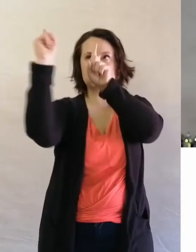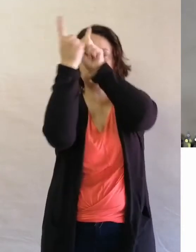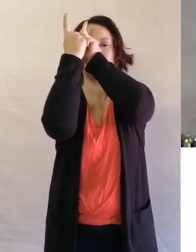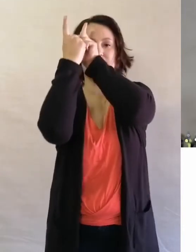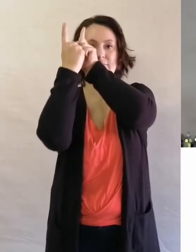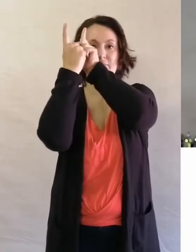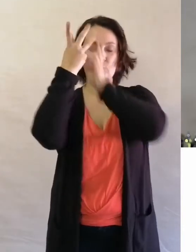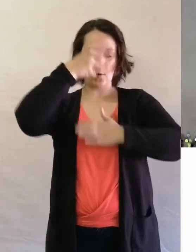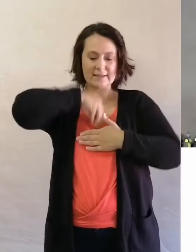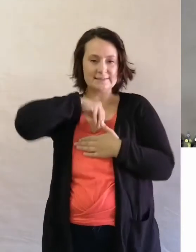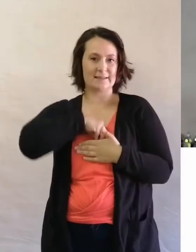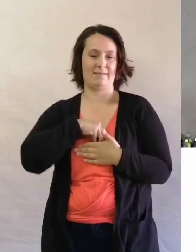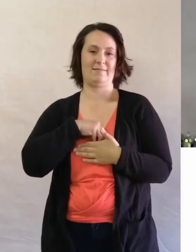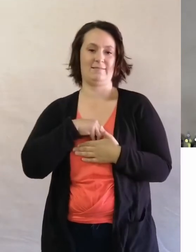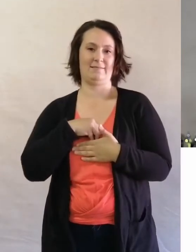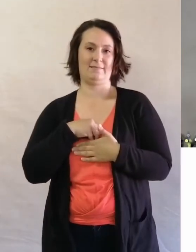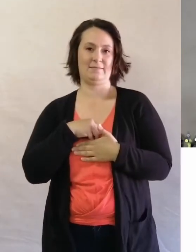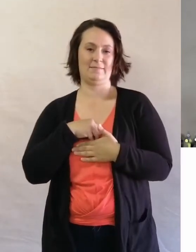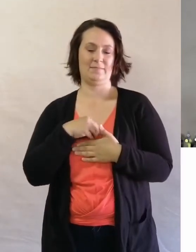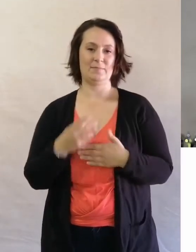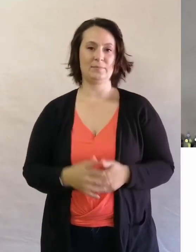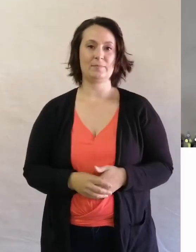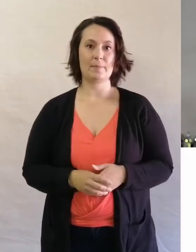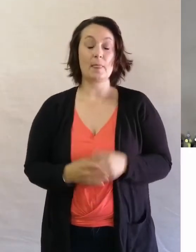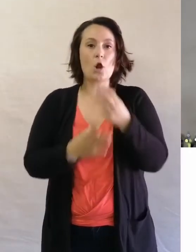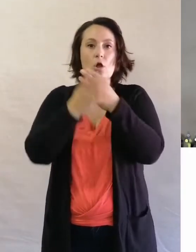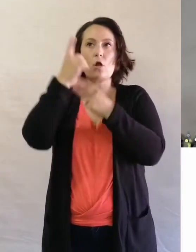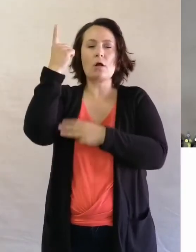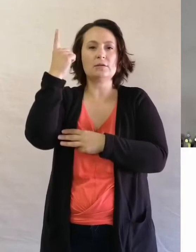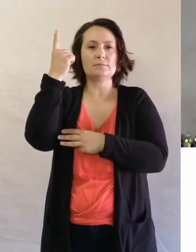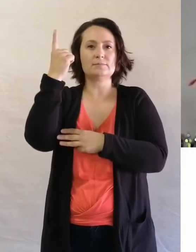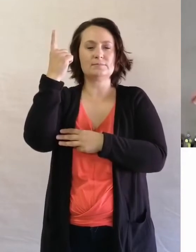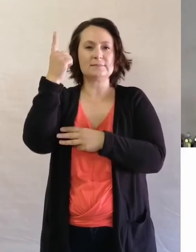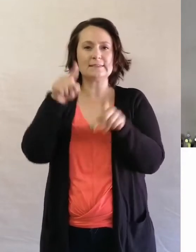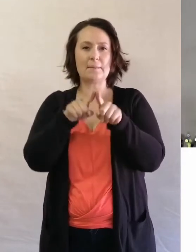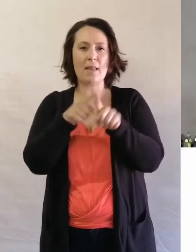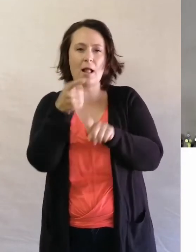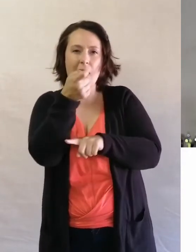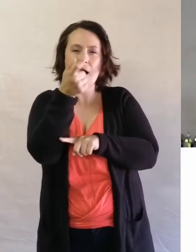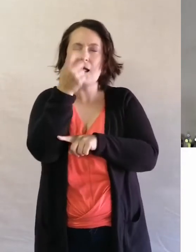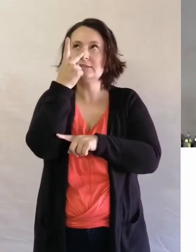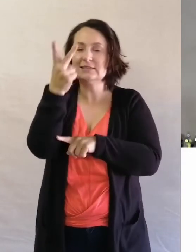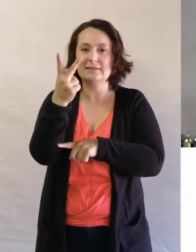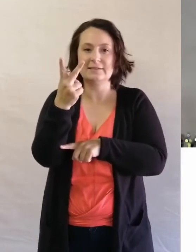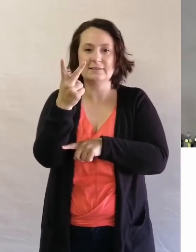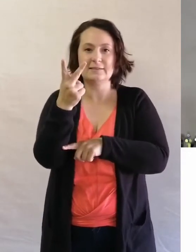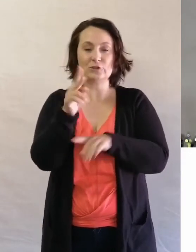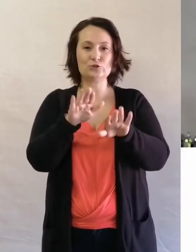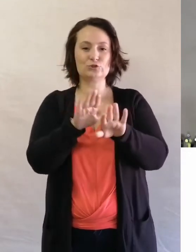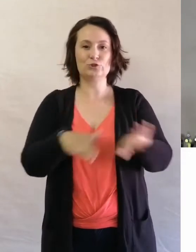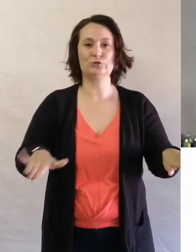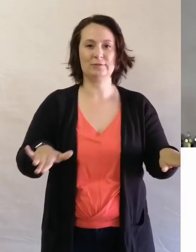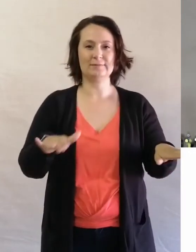man. And when he gives us these glimpses of him, it's like a kid, you know, opening a wrapping,